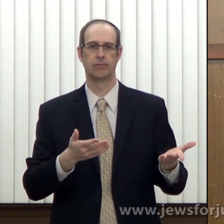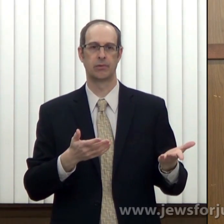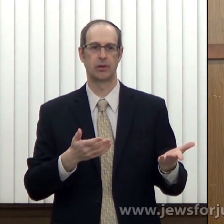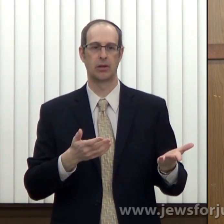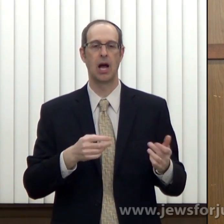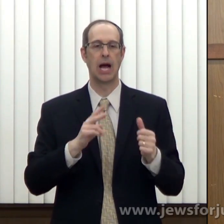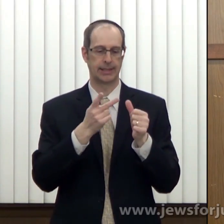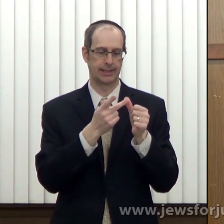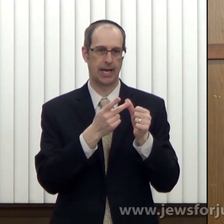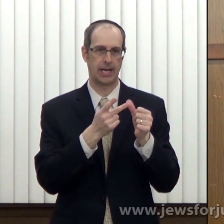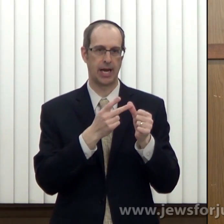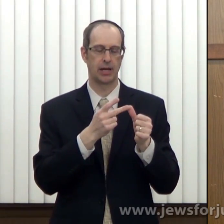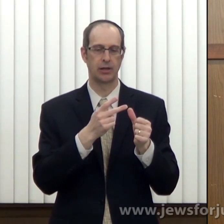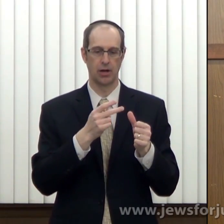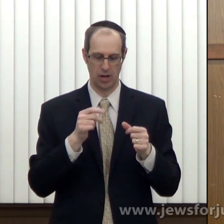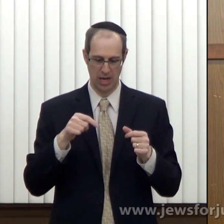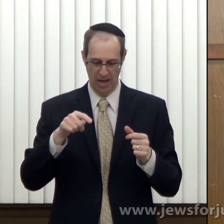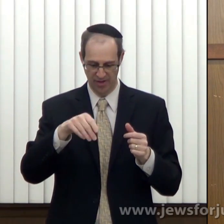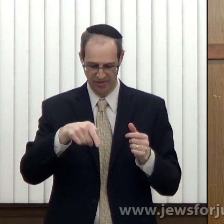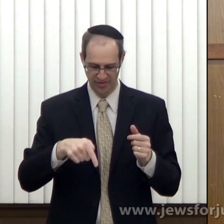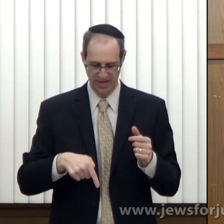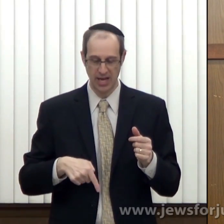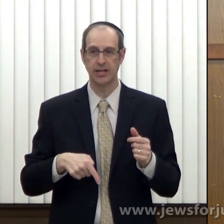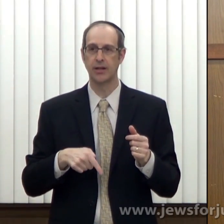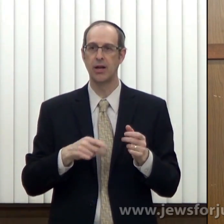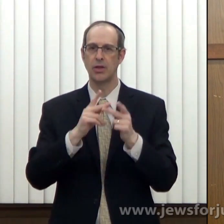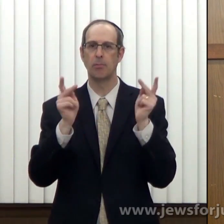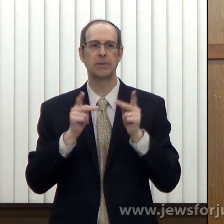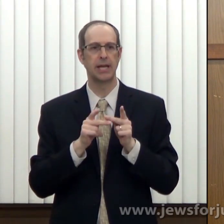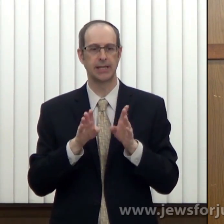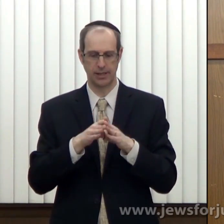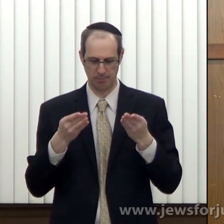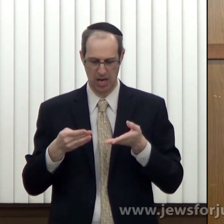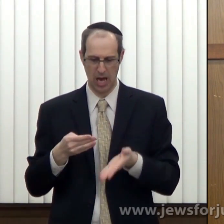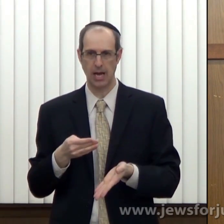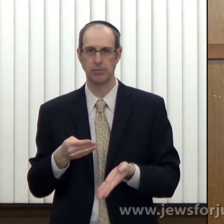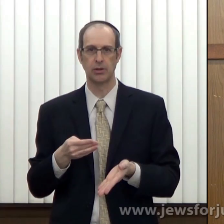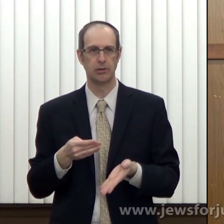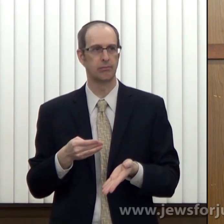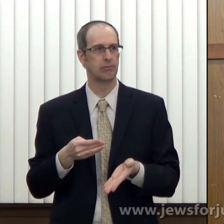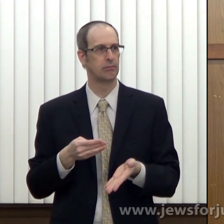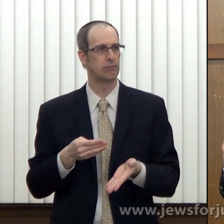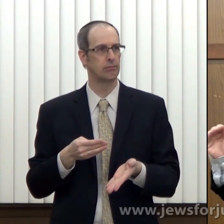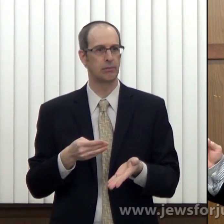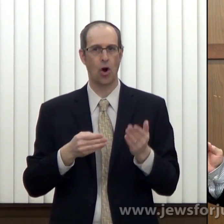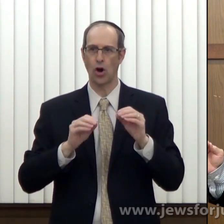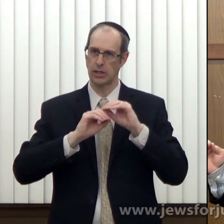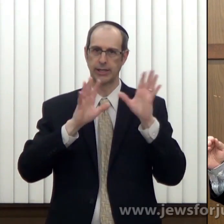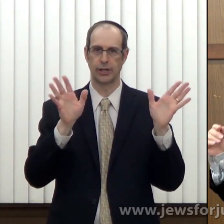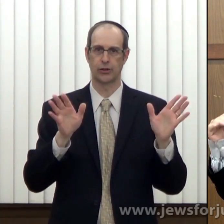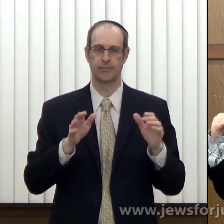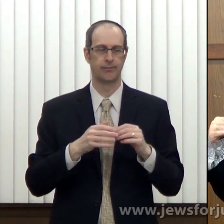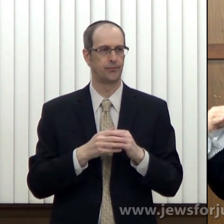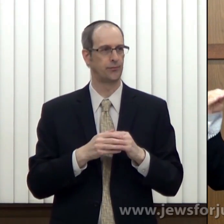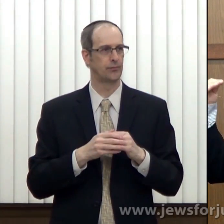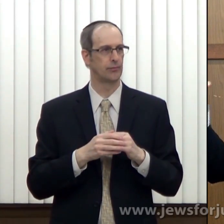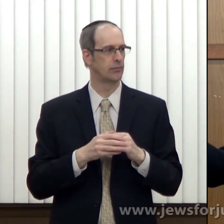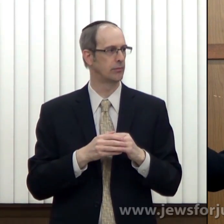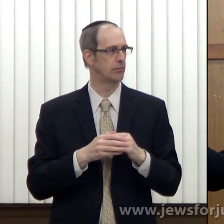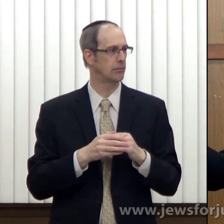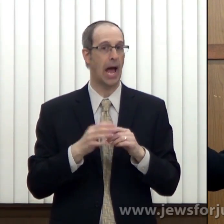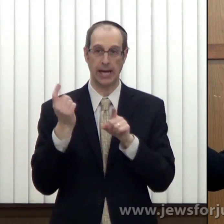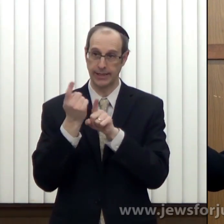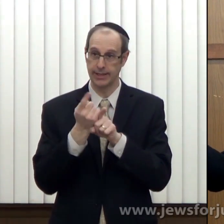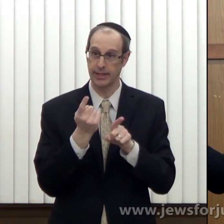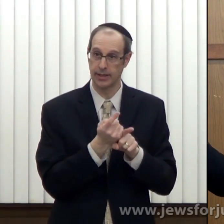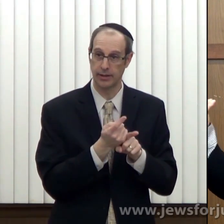the material clear, meaning the passages that this is based upon are clear, but they're